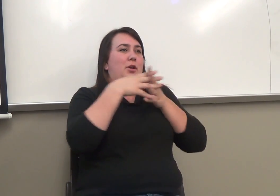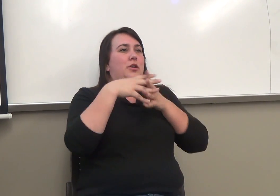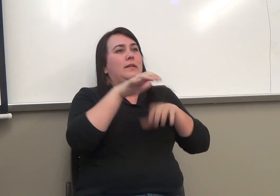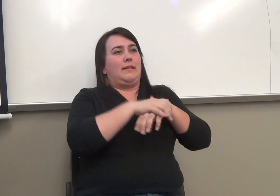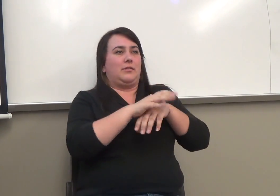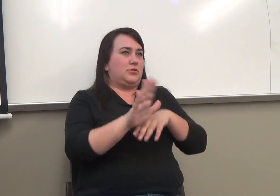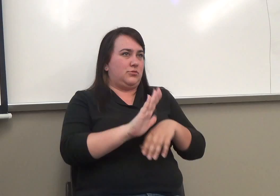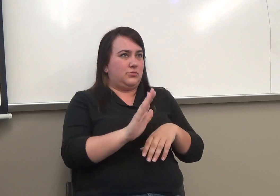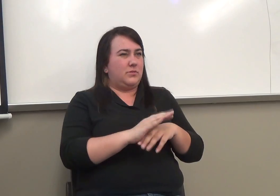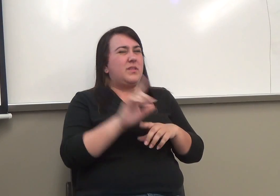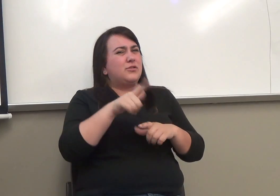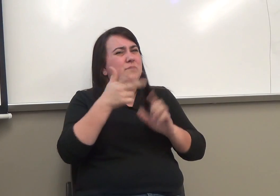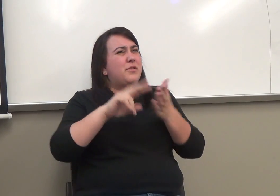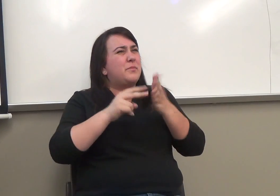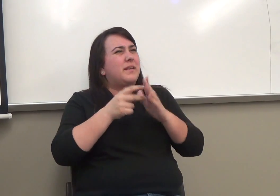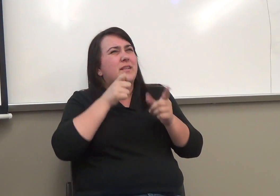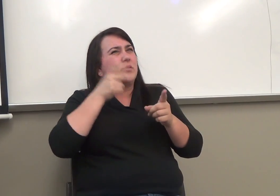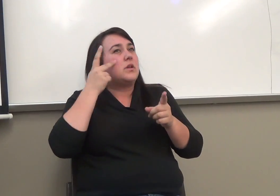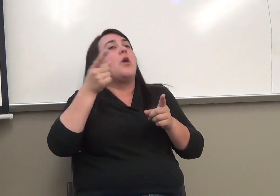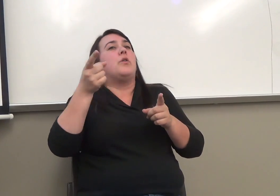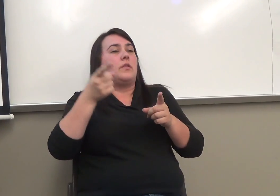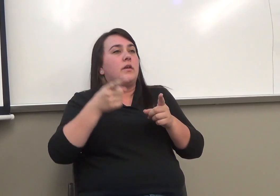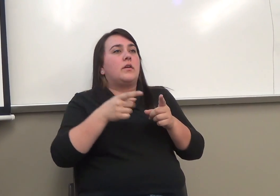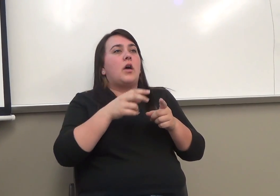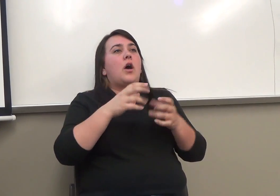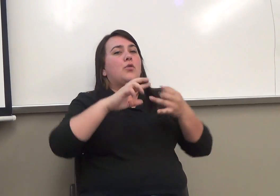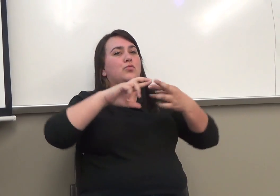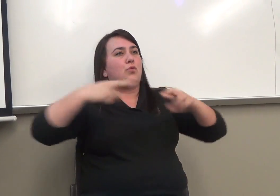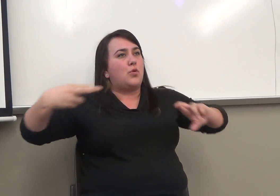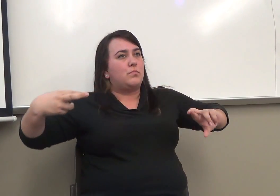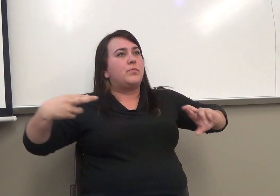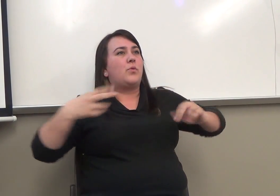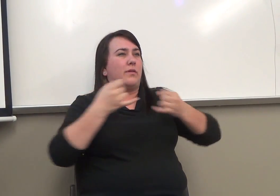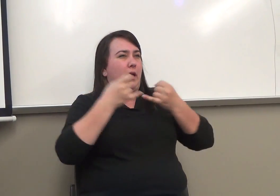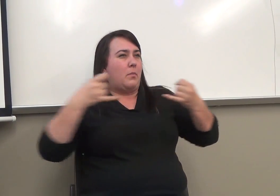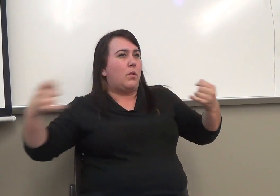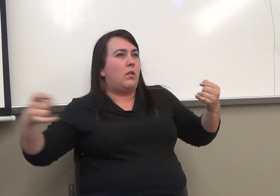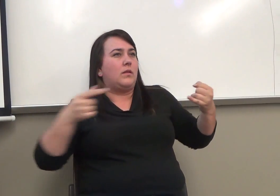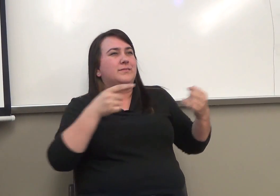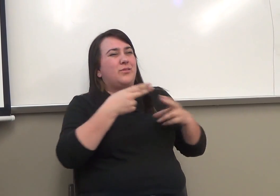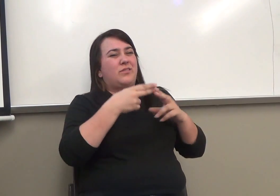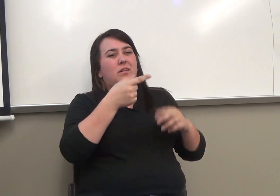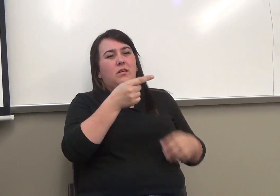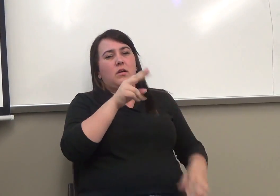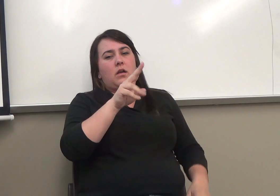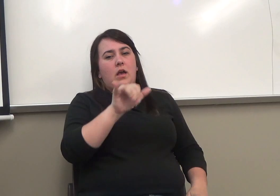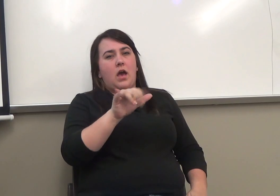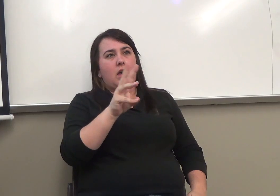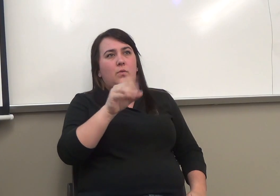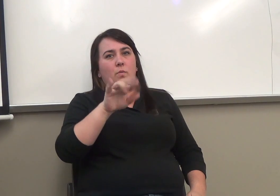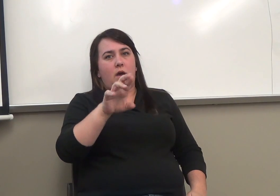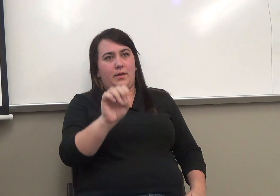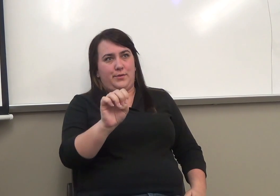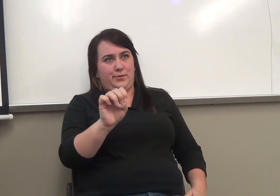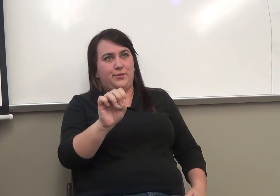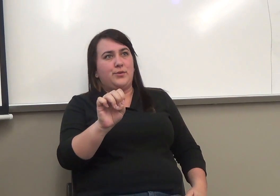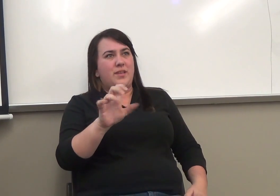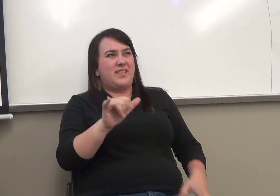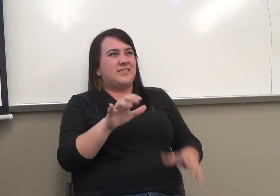here. Yeah, a rope, cable, or appliance, a guy wire. That's the real meaning of